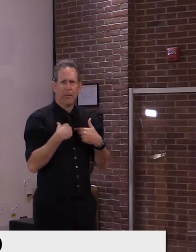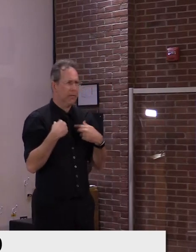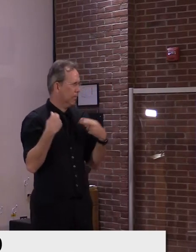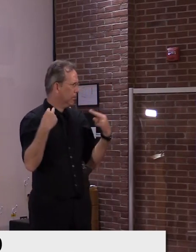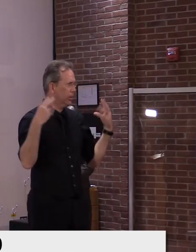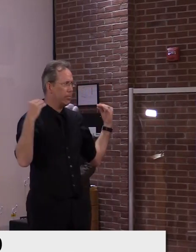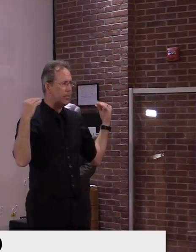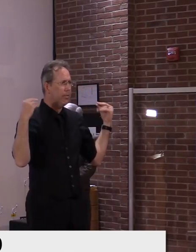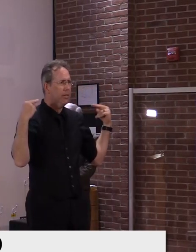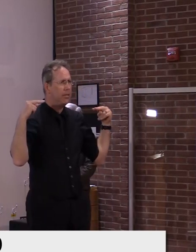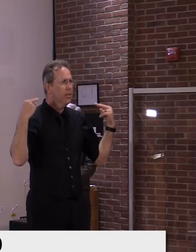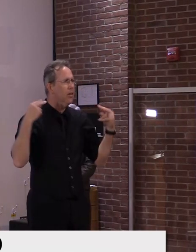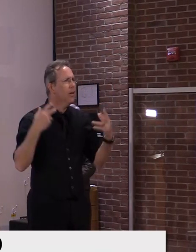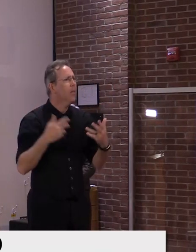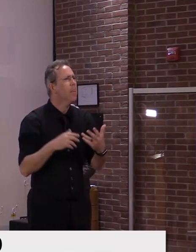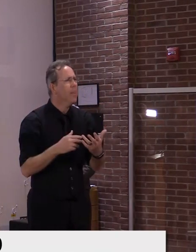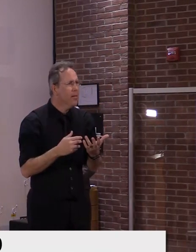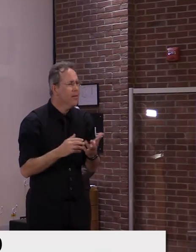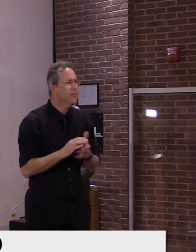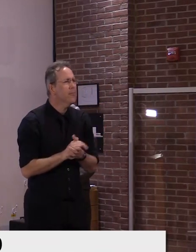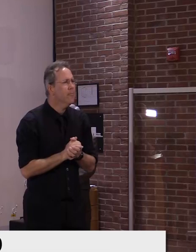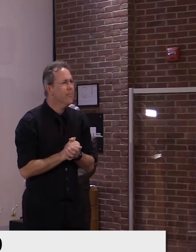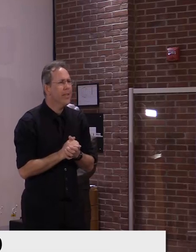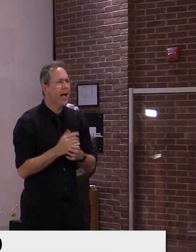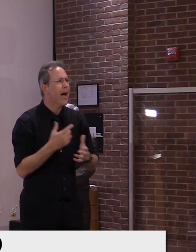can work on getting that.